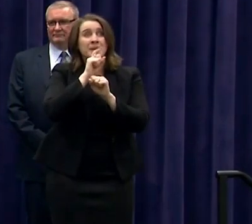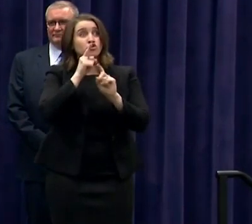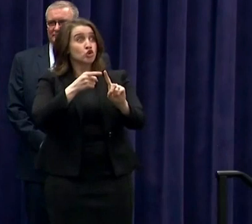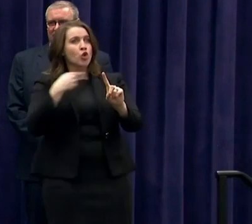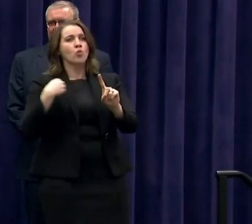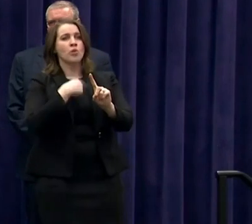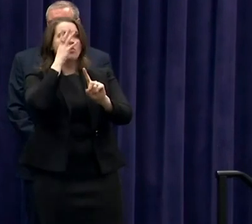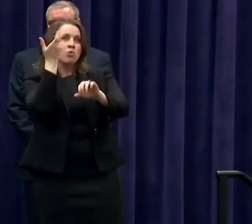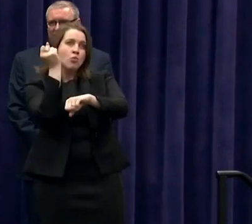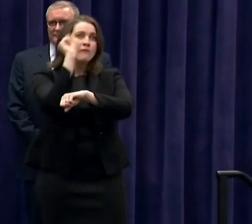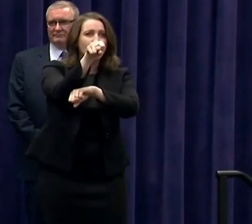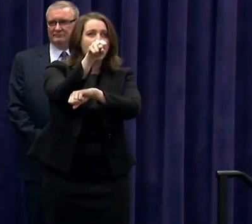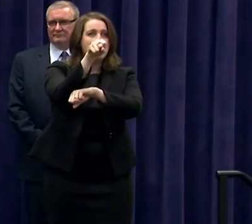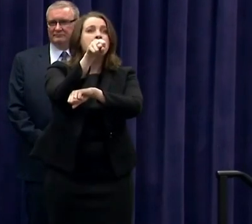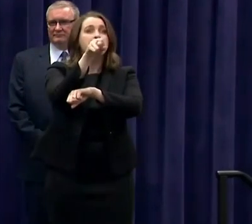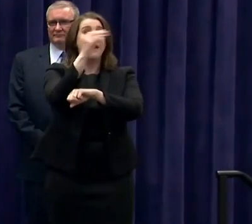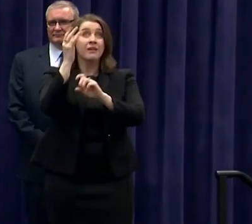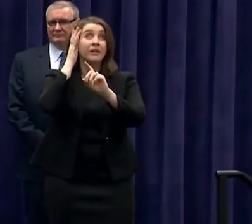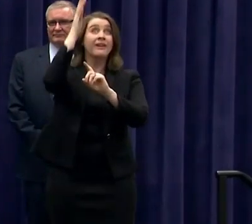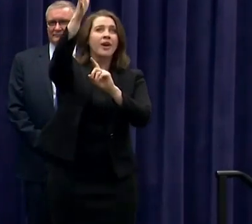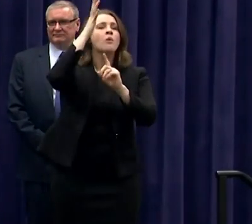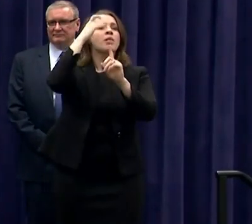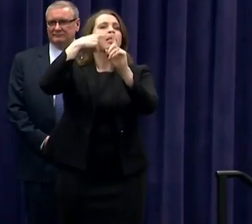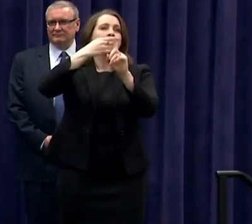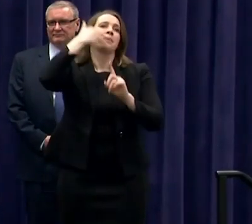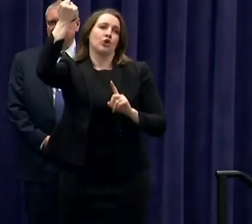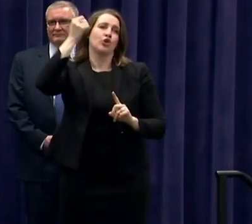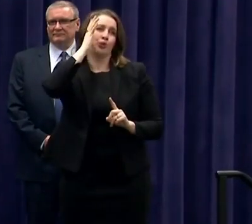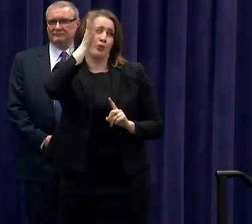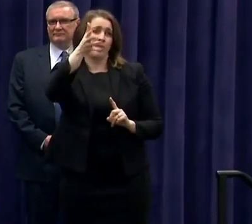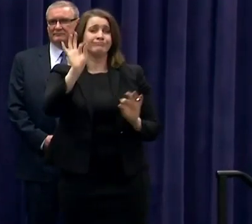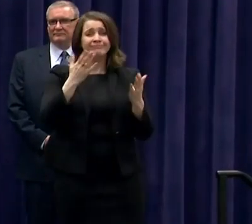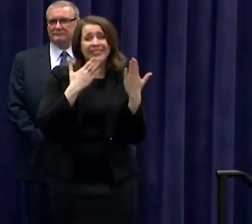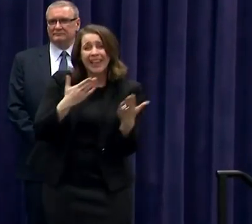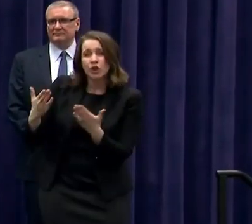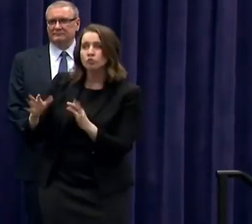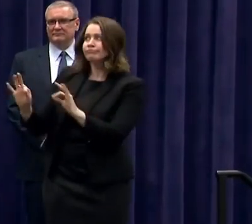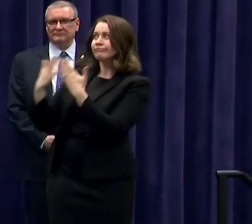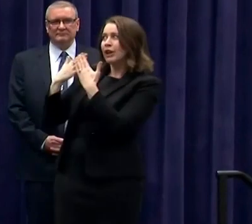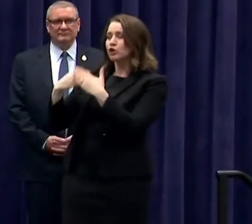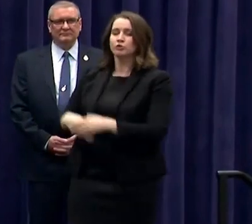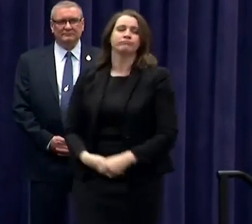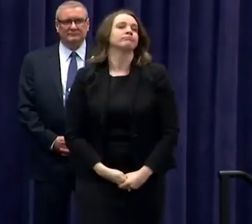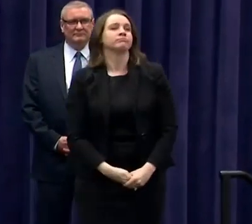that there's light at the other end of the tunnel. Thank you. Thank you, folks. Thank you all very much. Thank you, everyone.